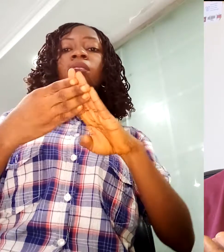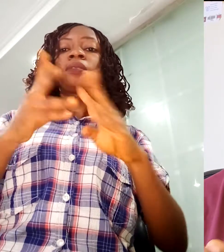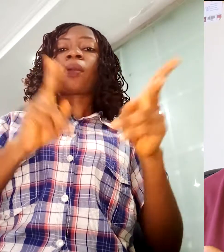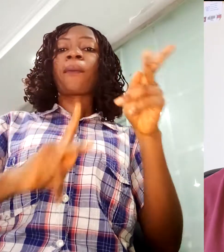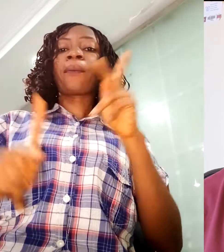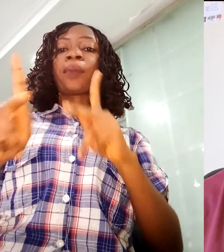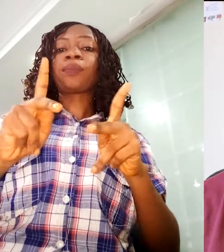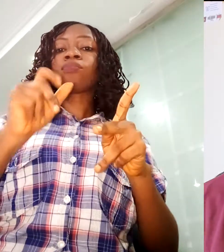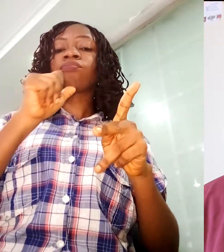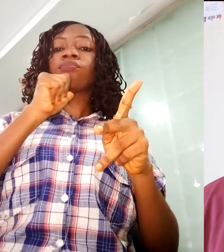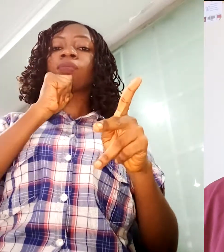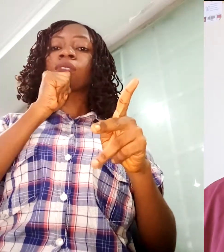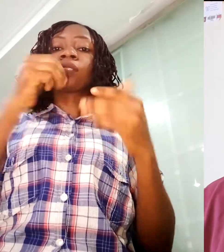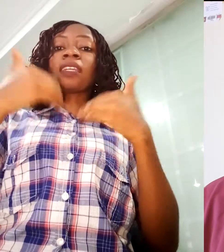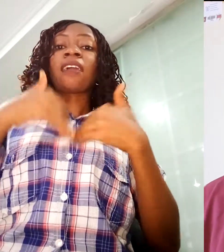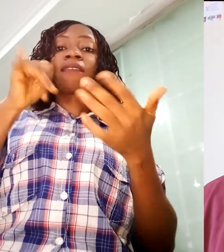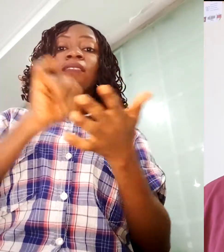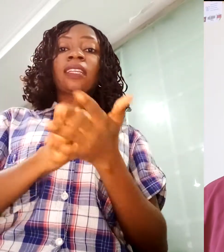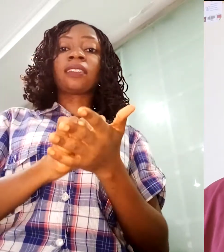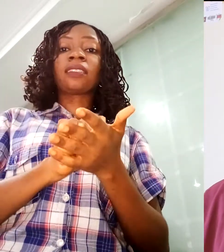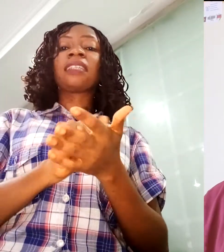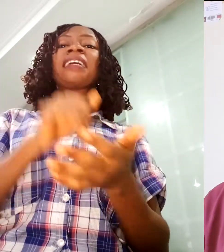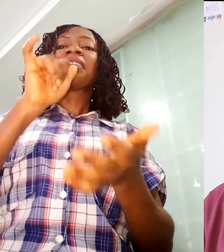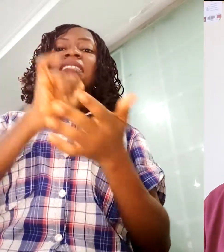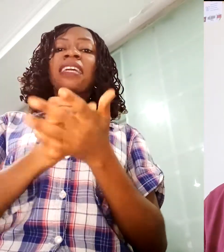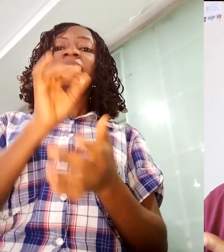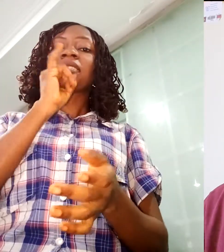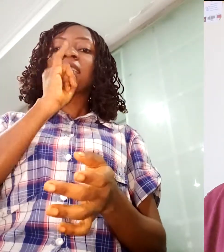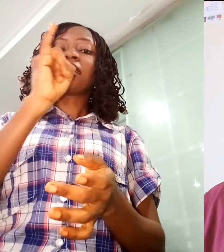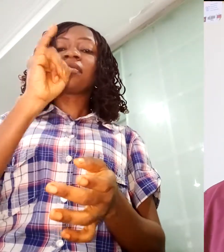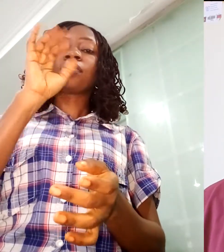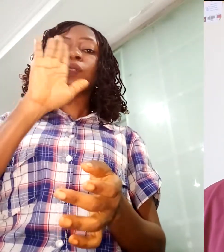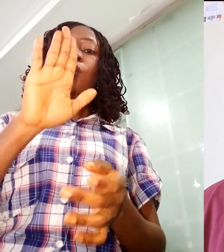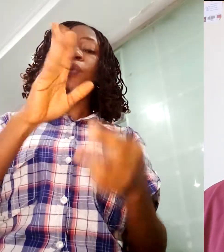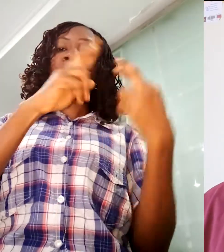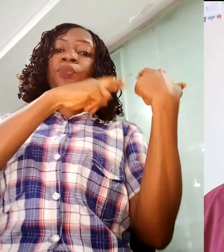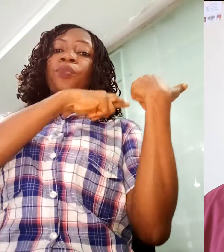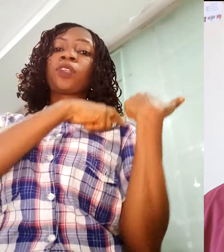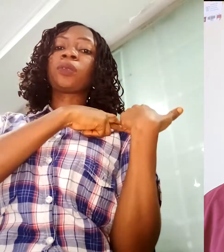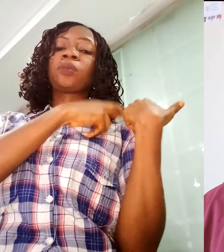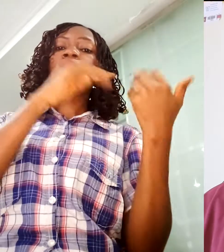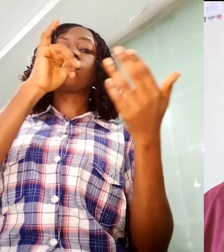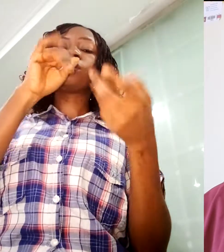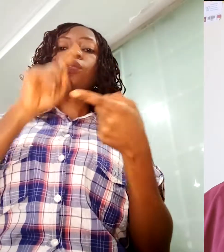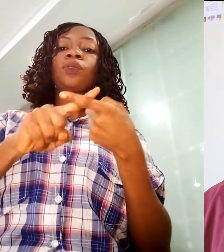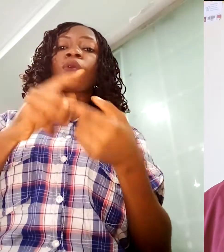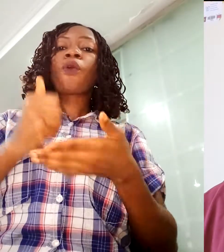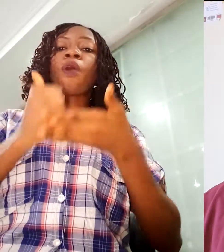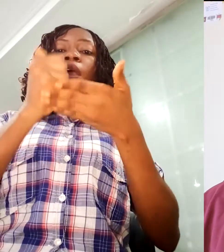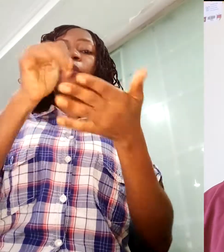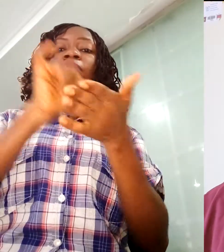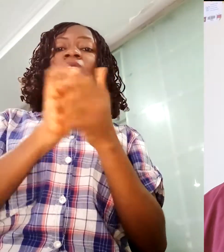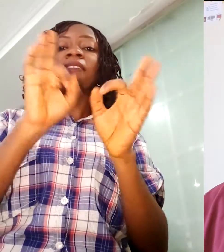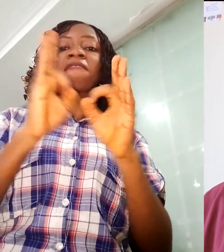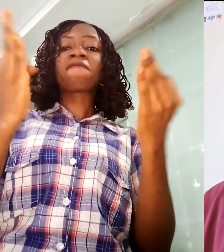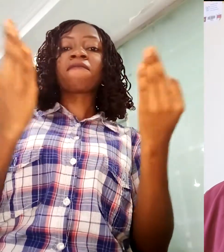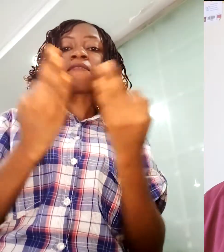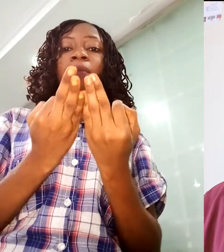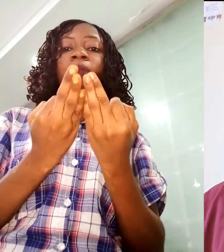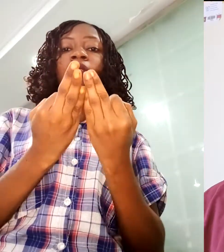so it is your work to try to link up this family to where they can